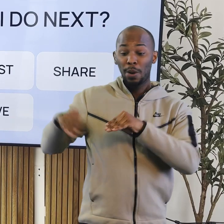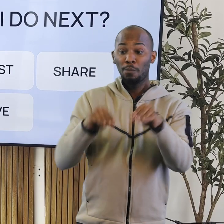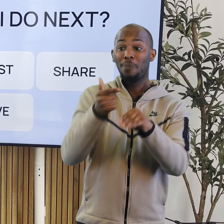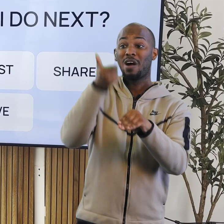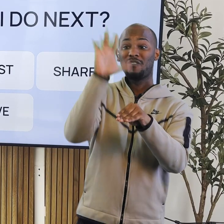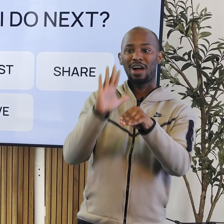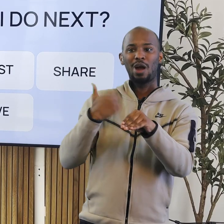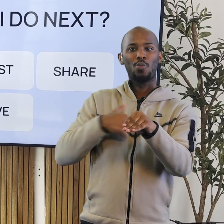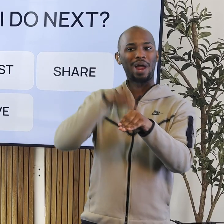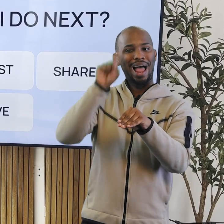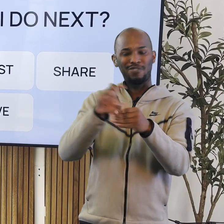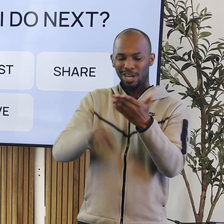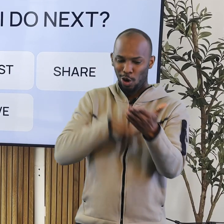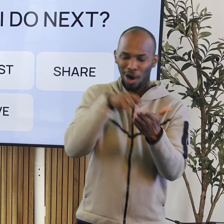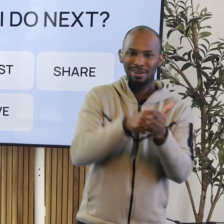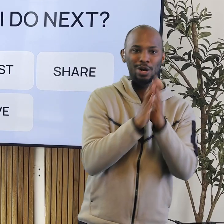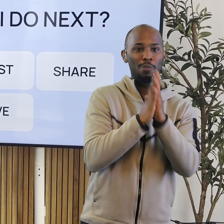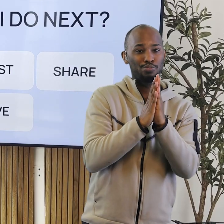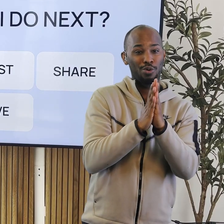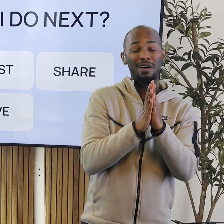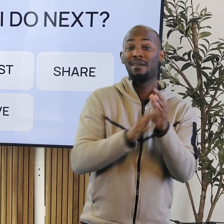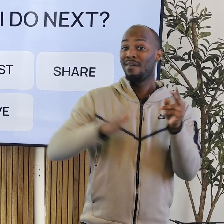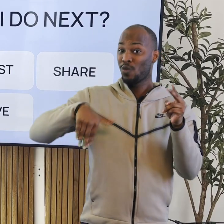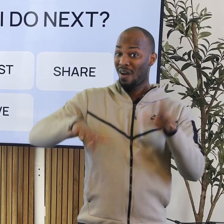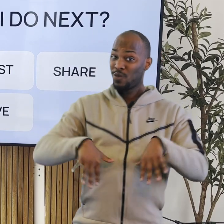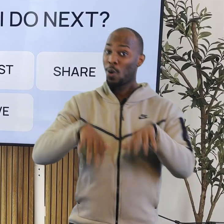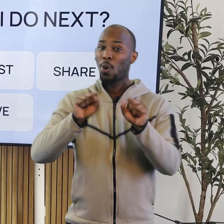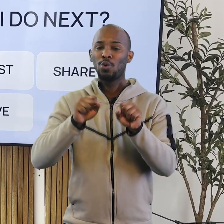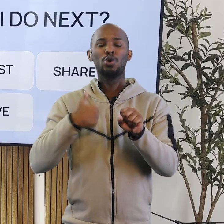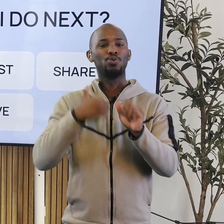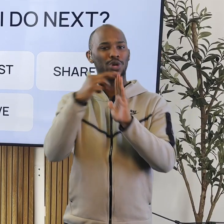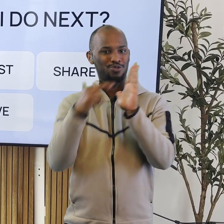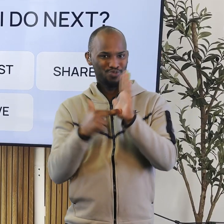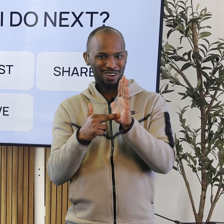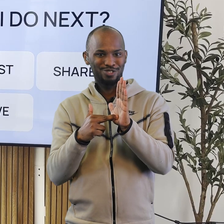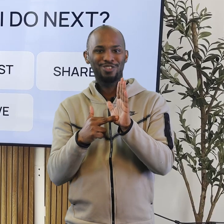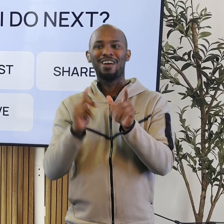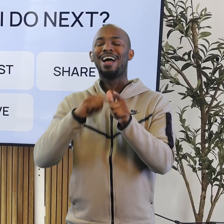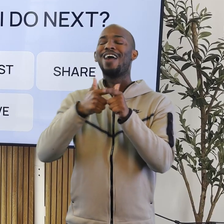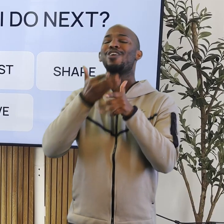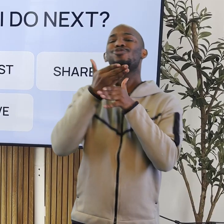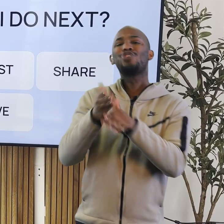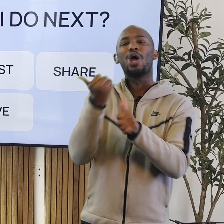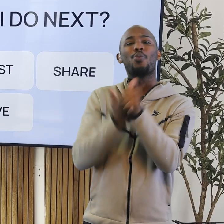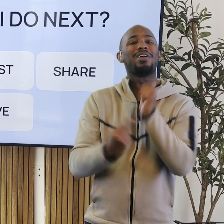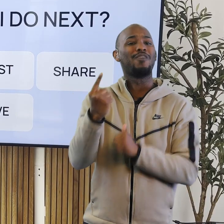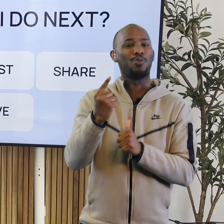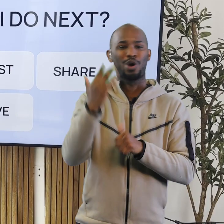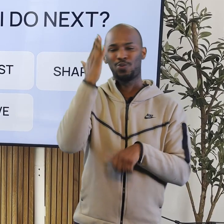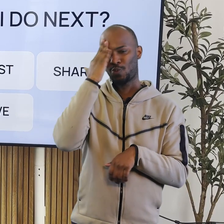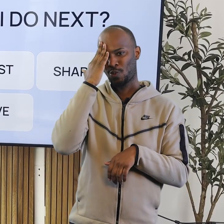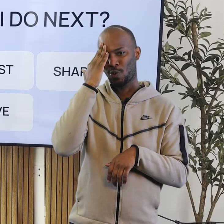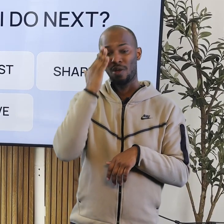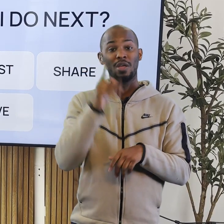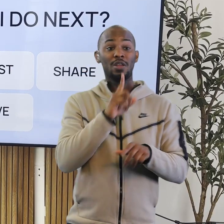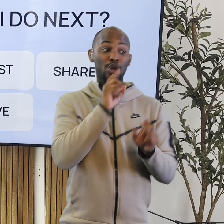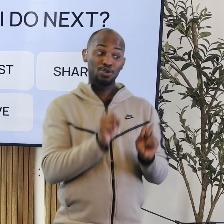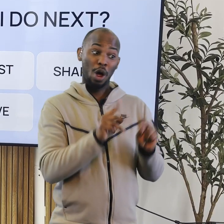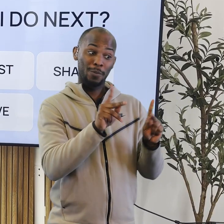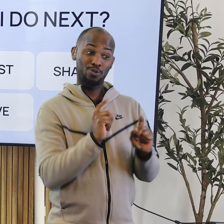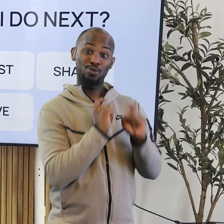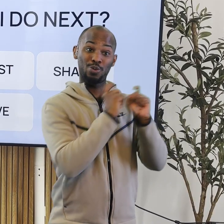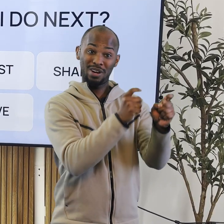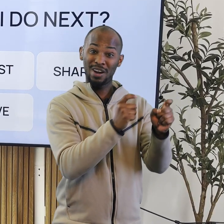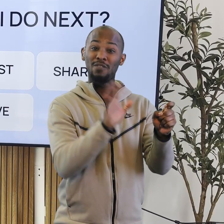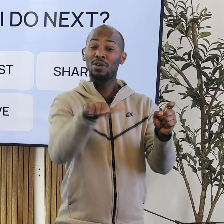get on our knees and pray. If you haven't hosted yet, you can register on the website and then share it with everyone you know. There's an opportunity